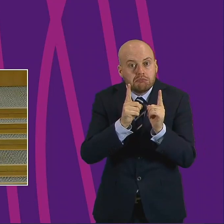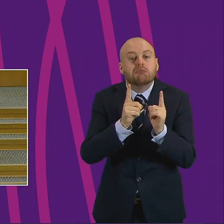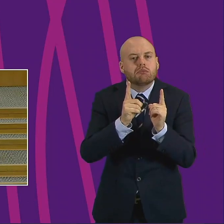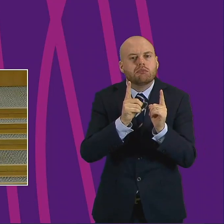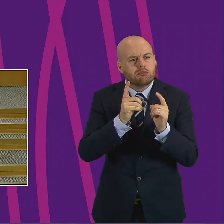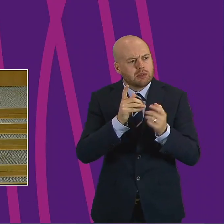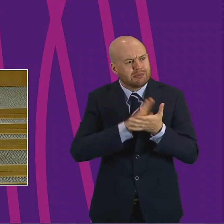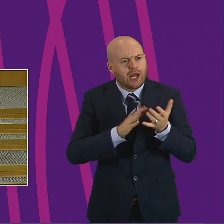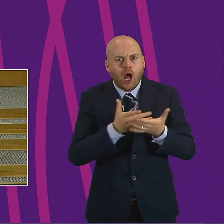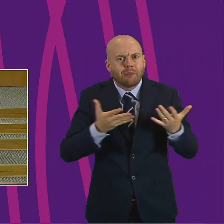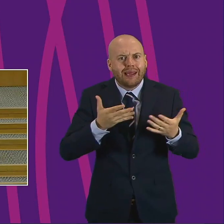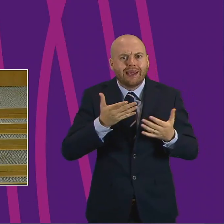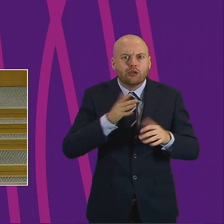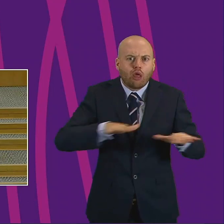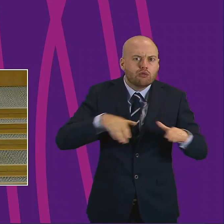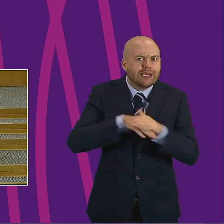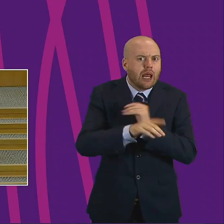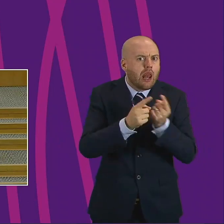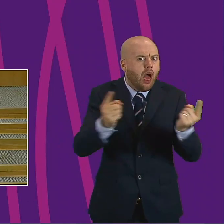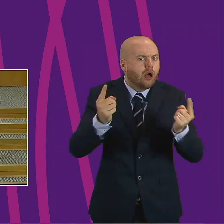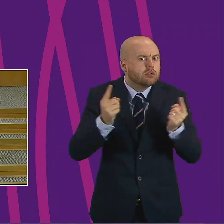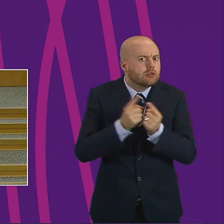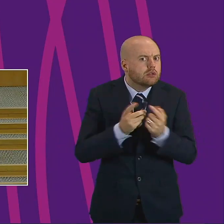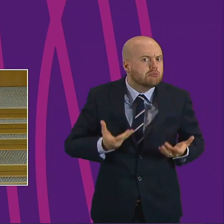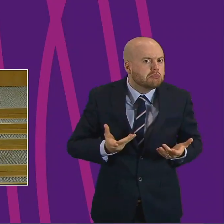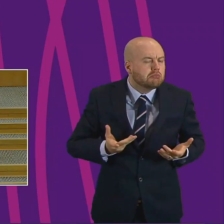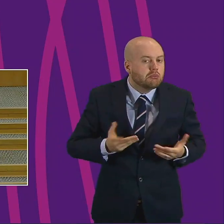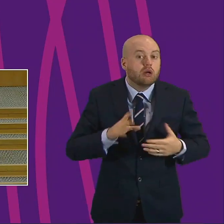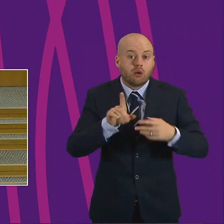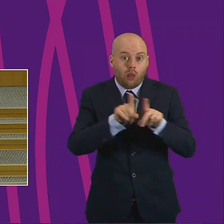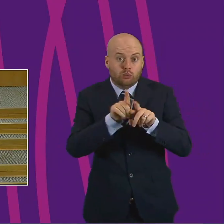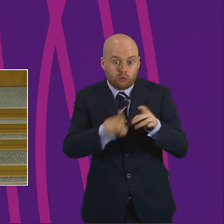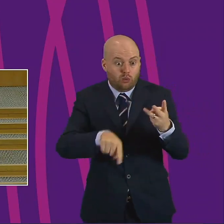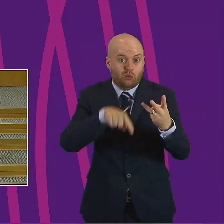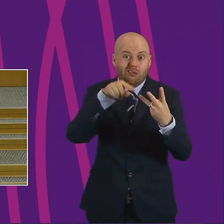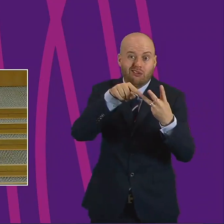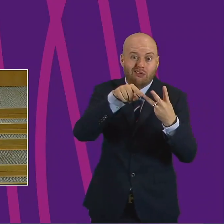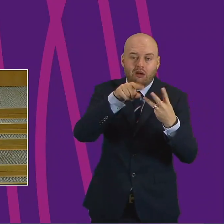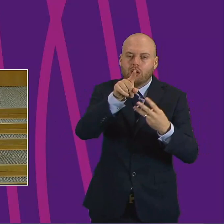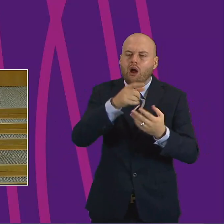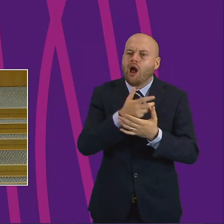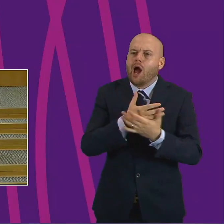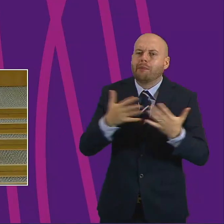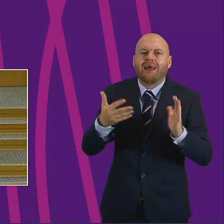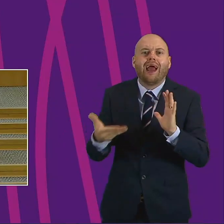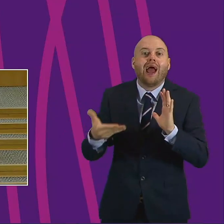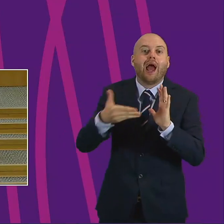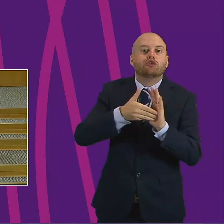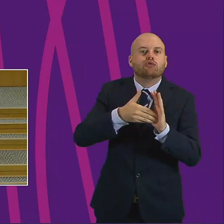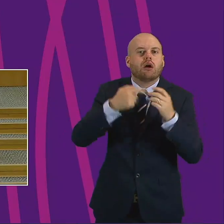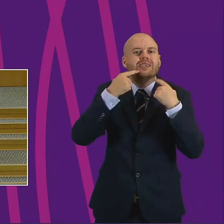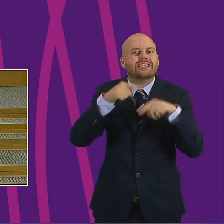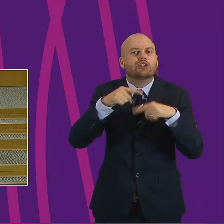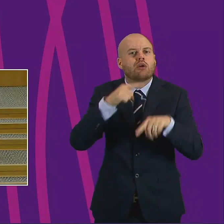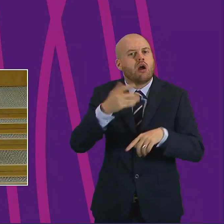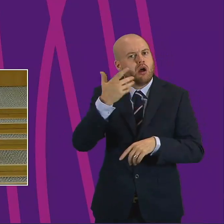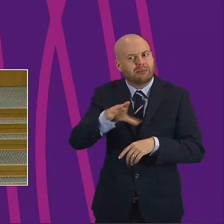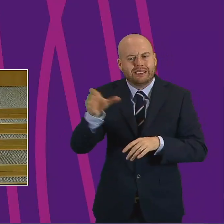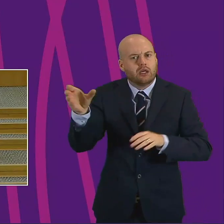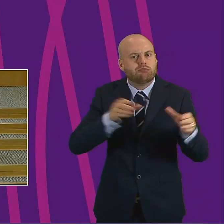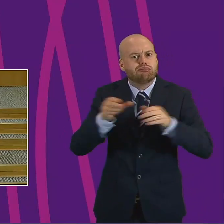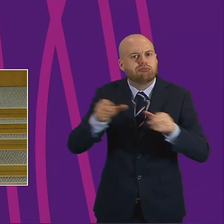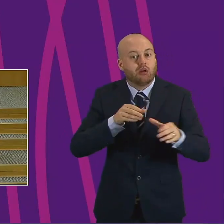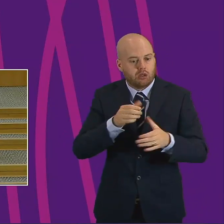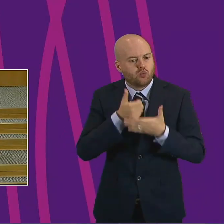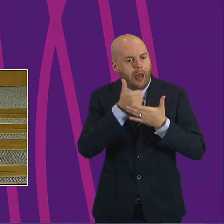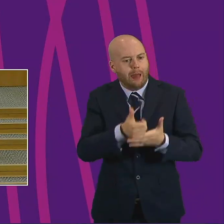how many additional teachers have been recruited since March to deal with his plans for blended learning? And can he guarantee the Chamber today